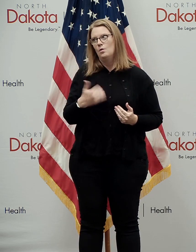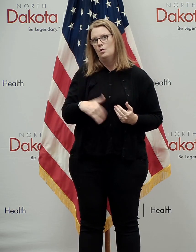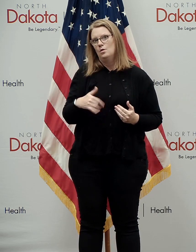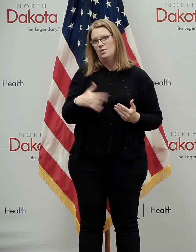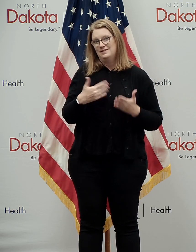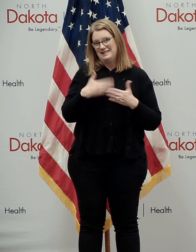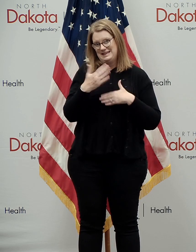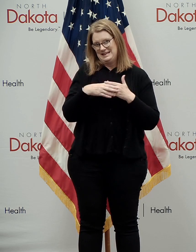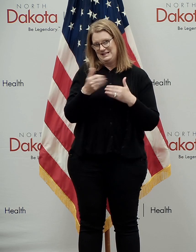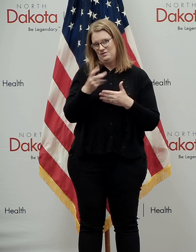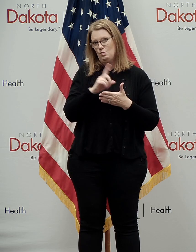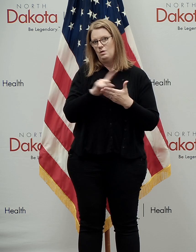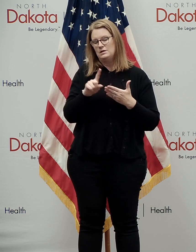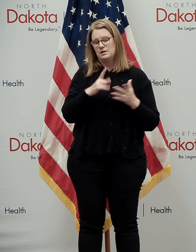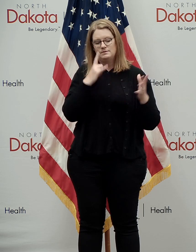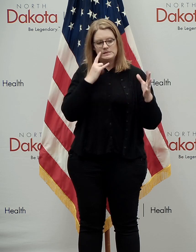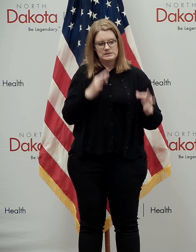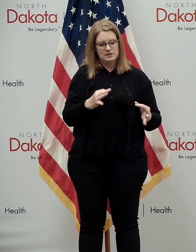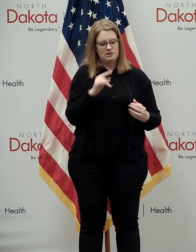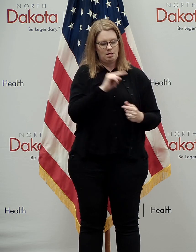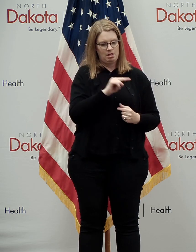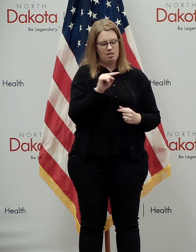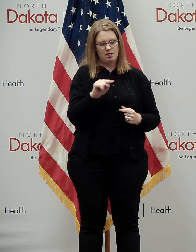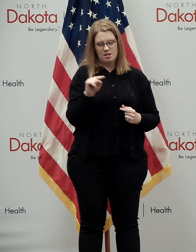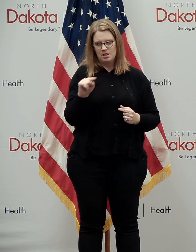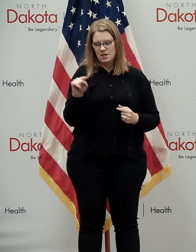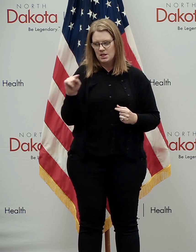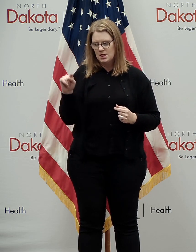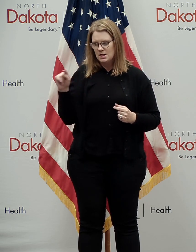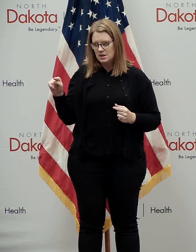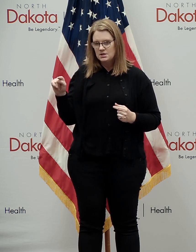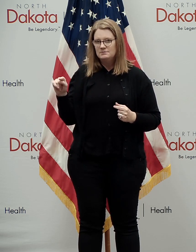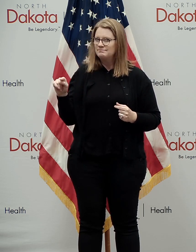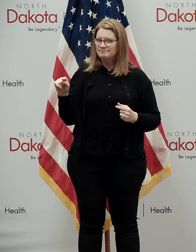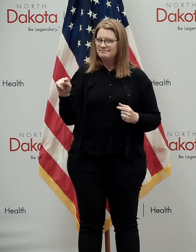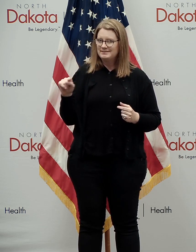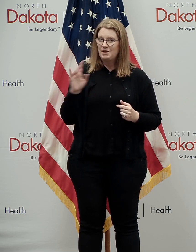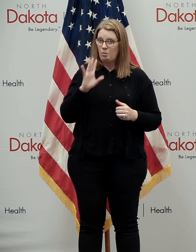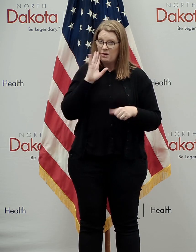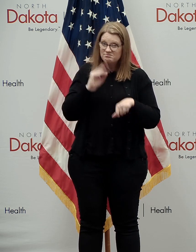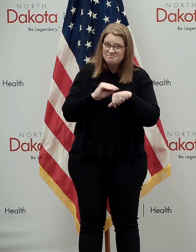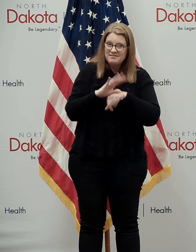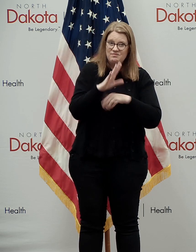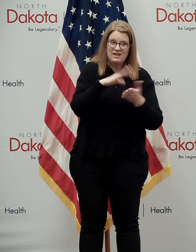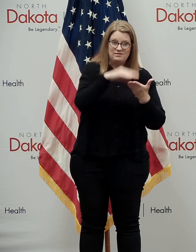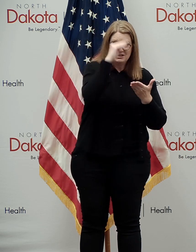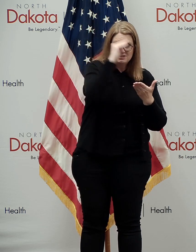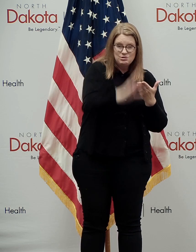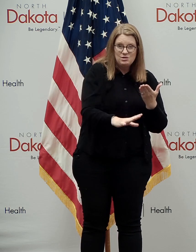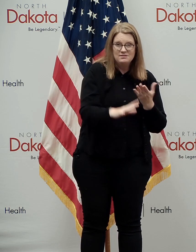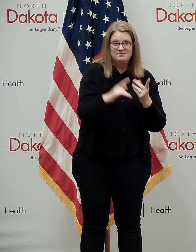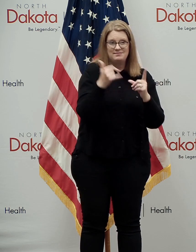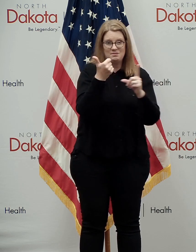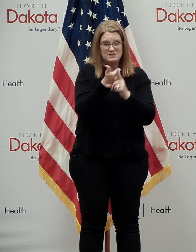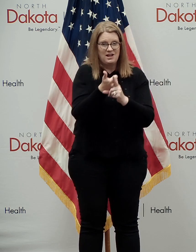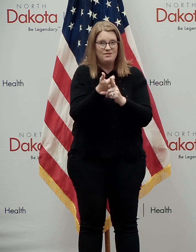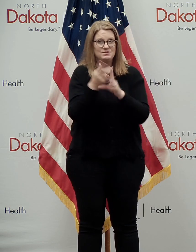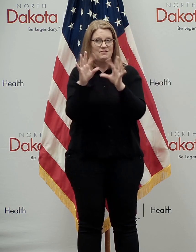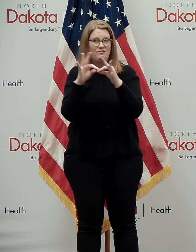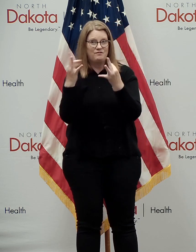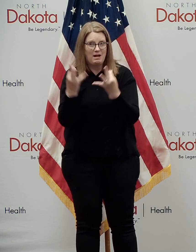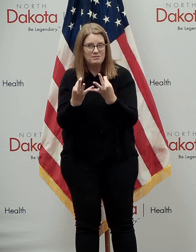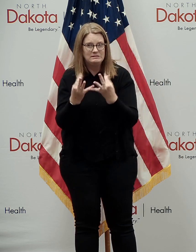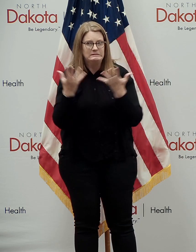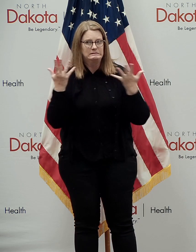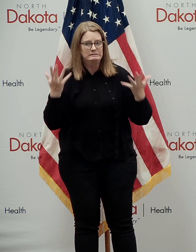within the next few weeks, decisions that will impact their students, themselves, and their families, that